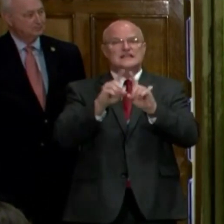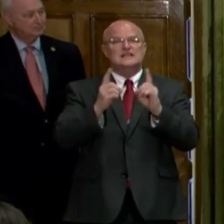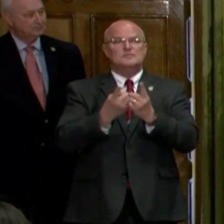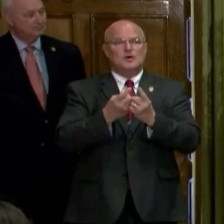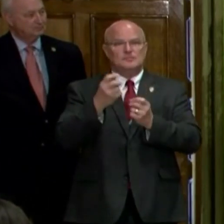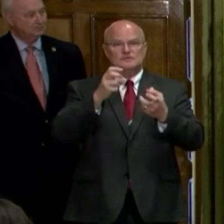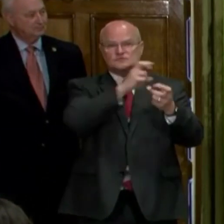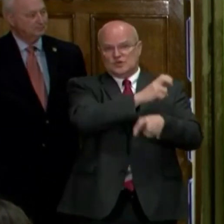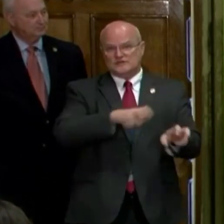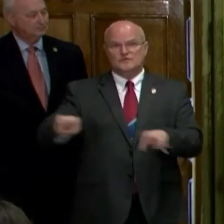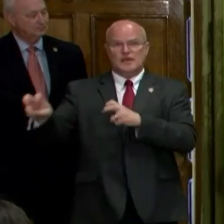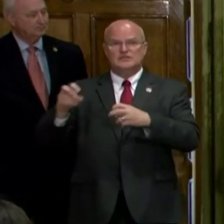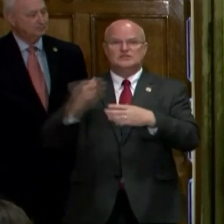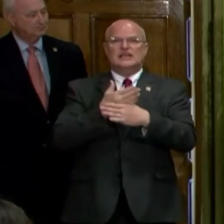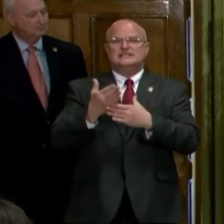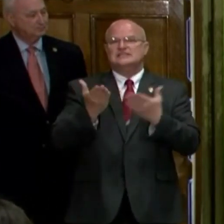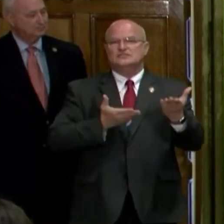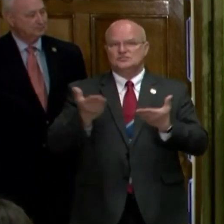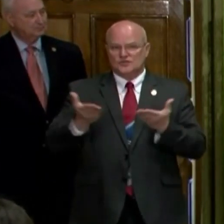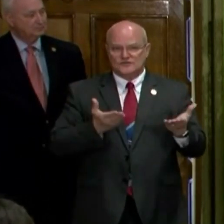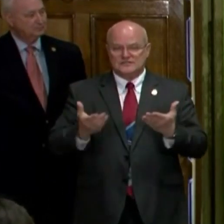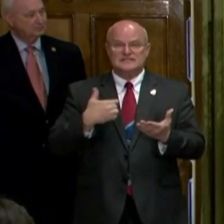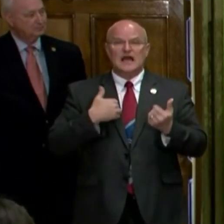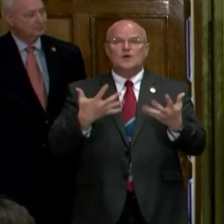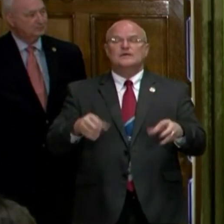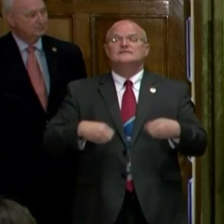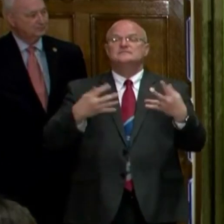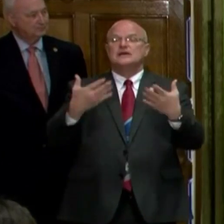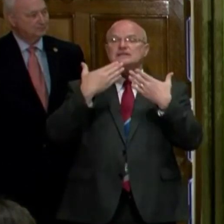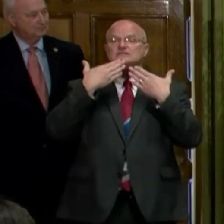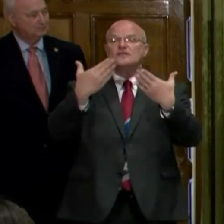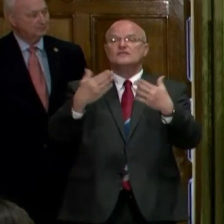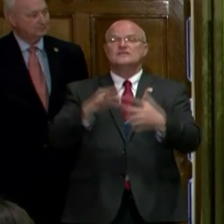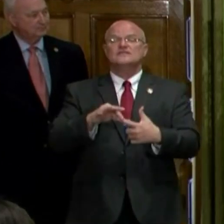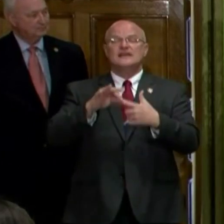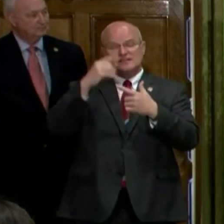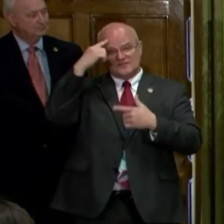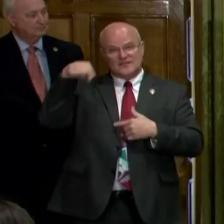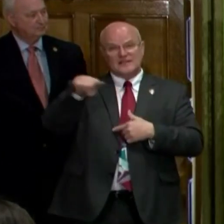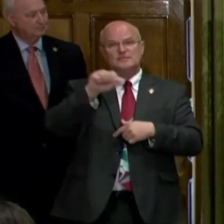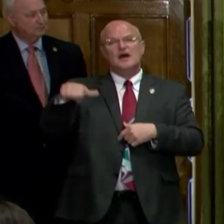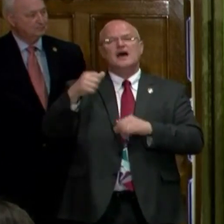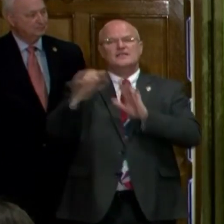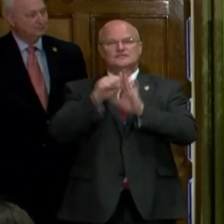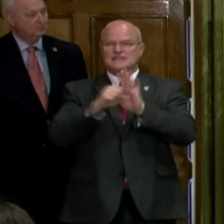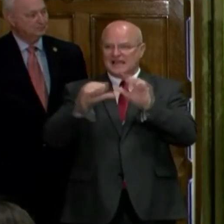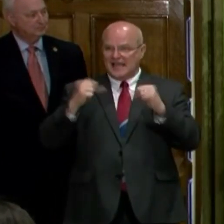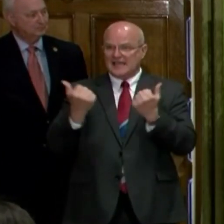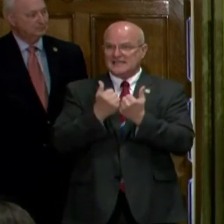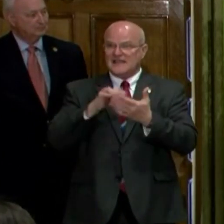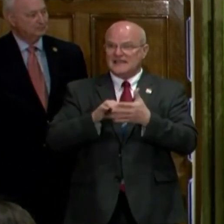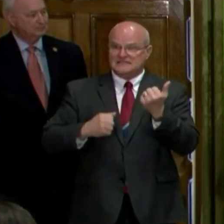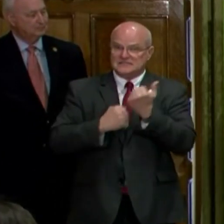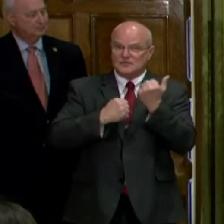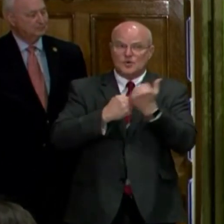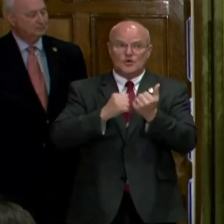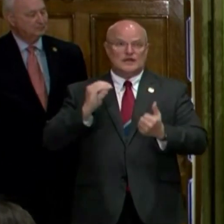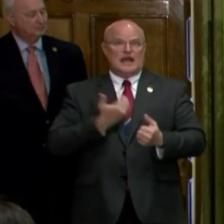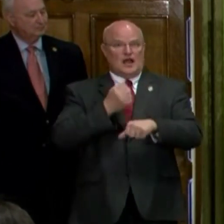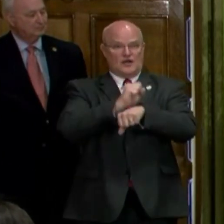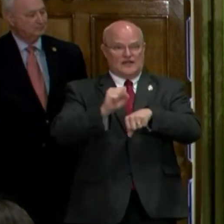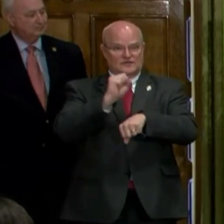of Transformation and Shared Services. So I want to give special thanks to them and for all the other state agencies that have supported our